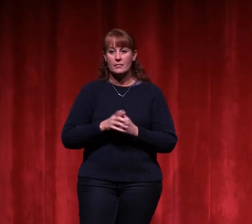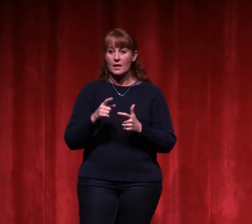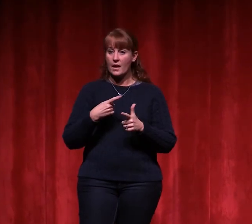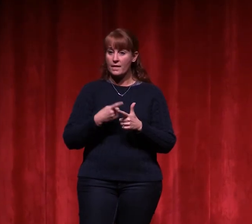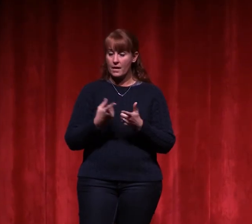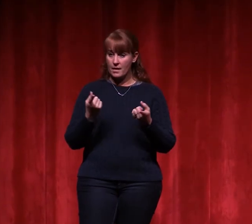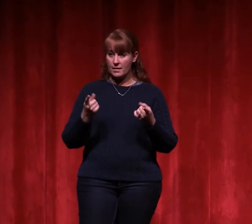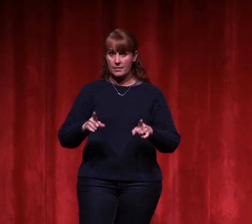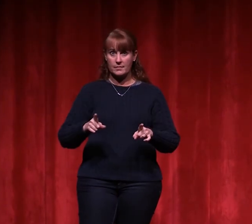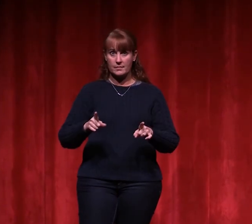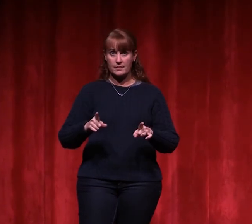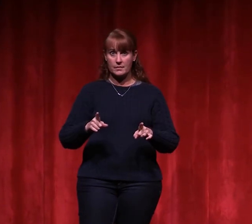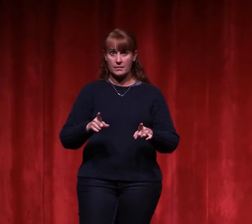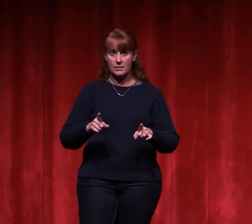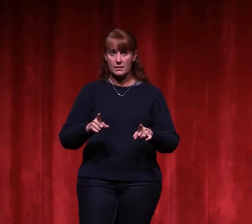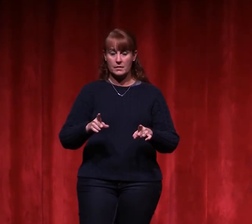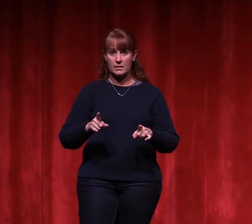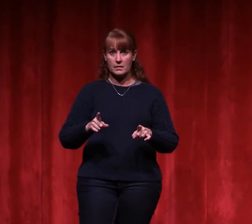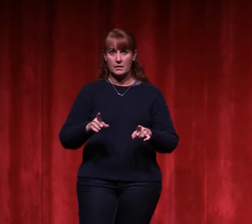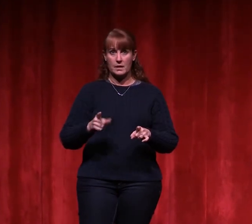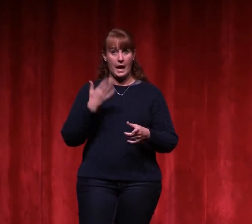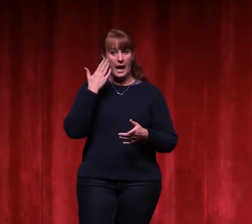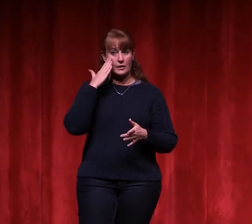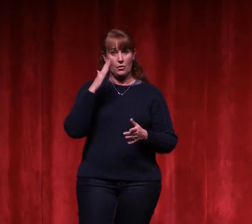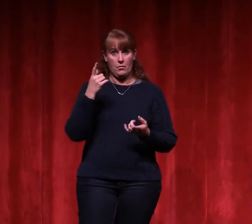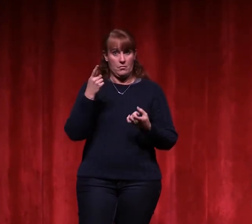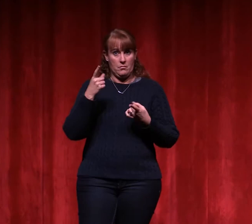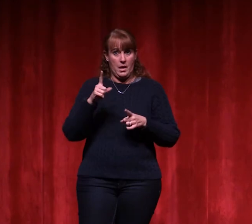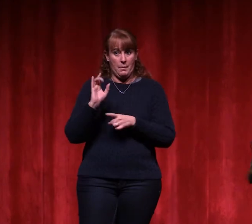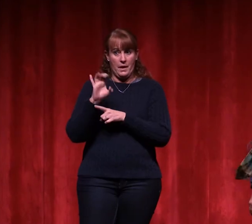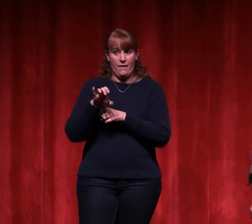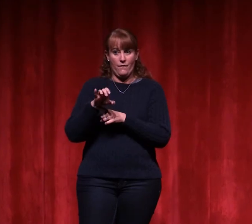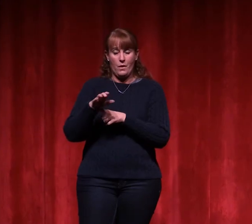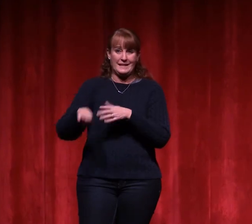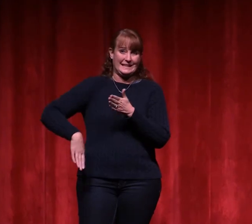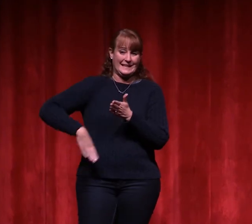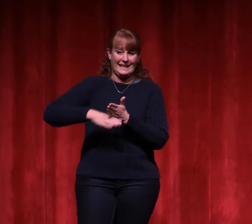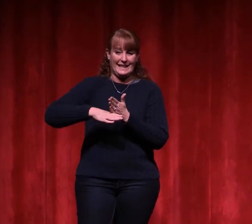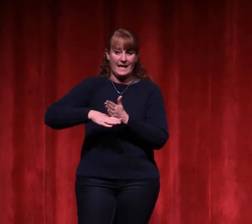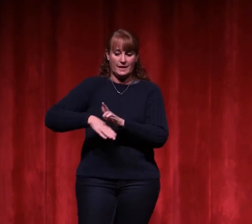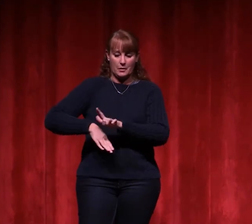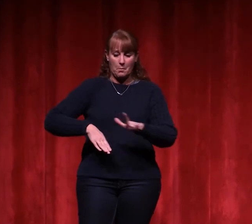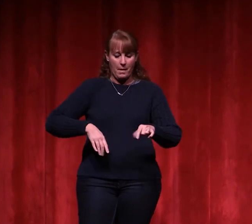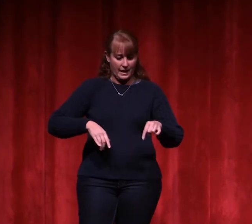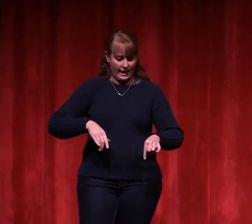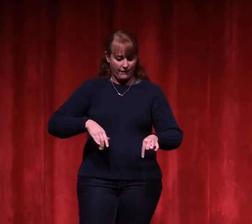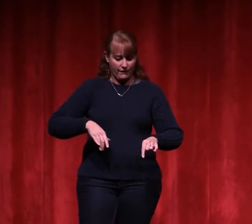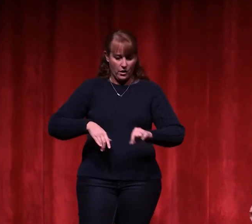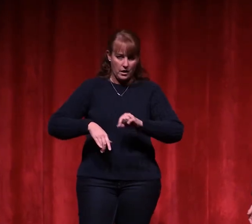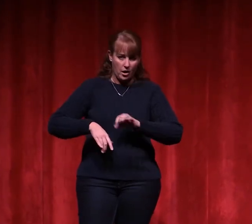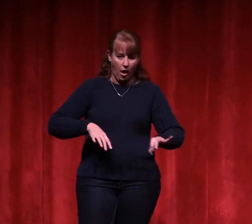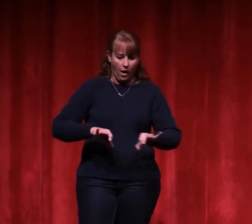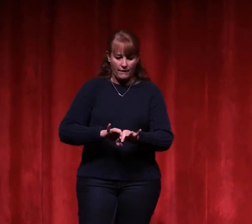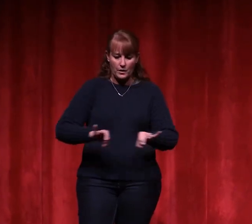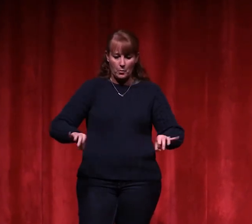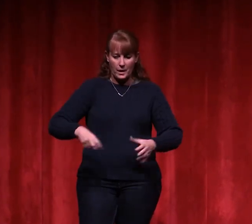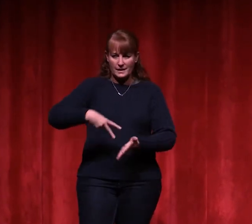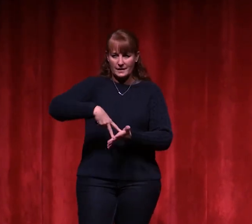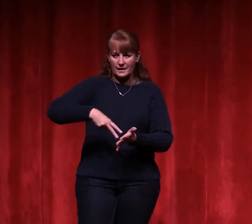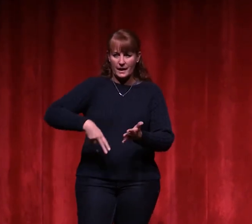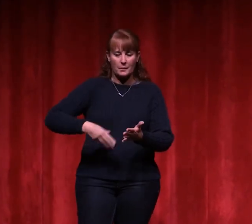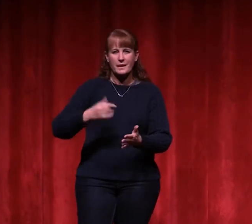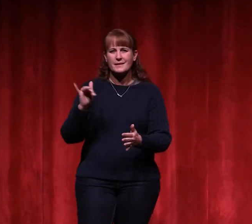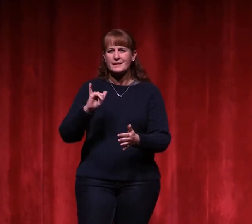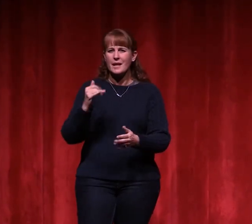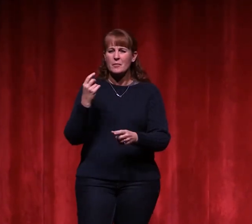Just then, an unknown force kicked my left foot off the branch it was on as hard as you